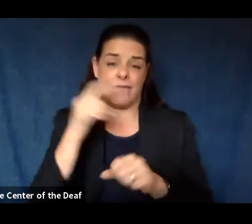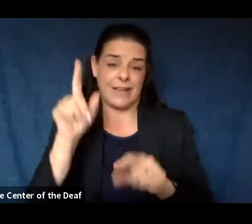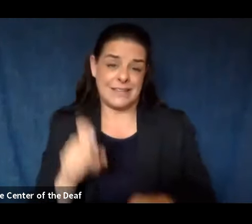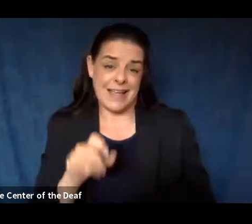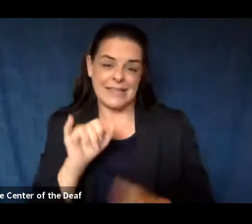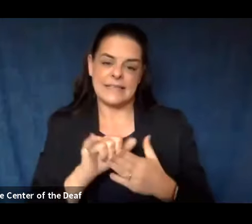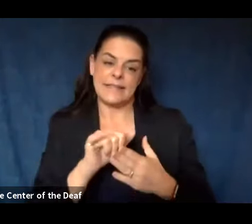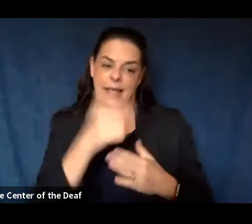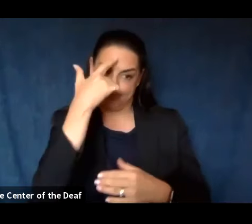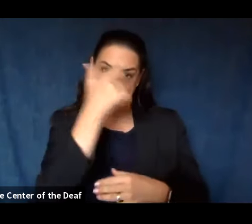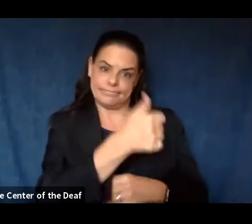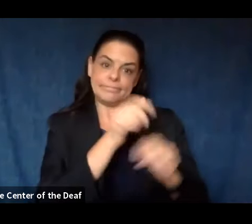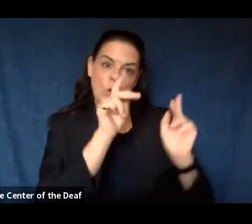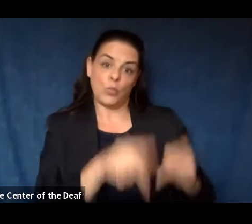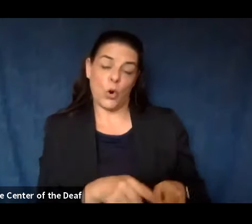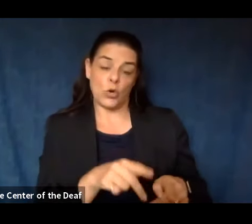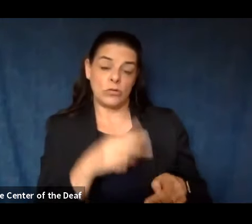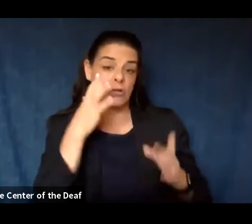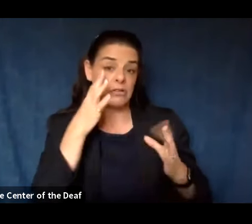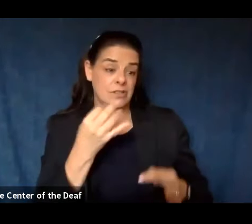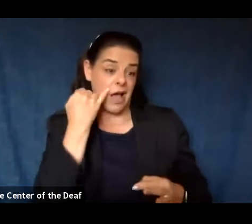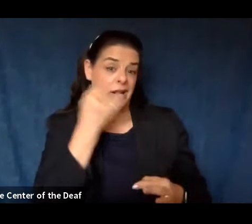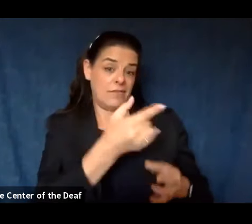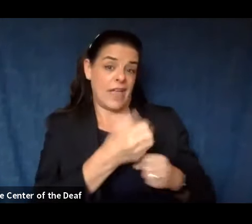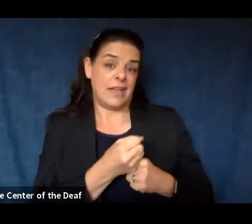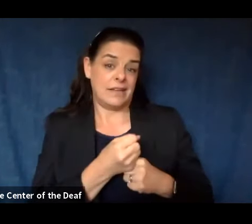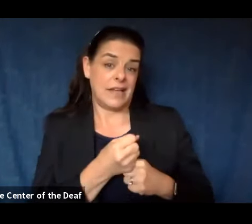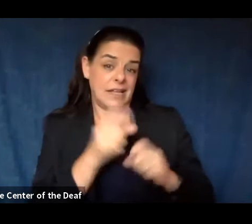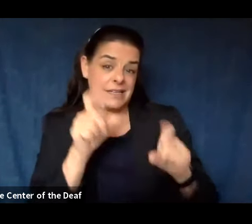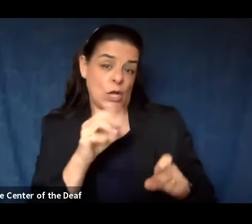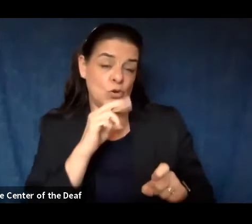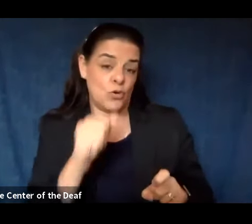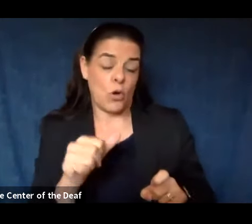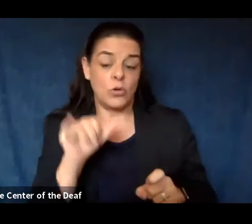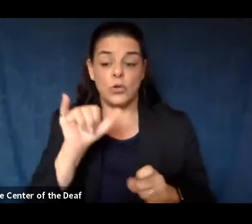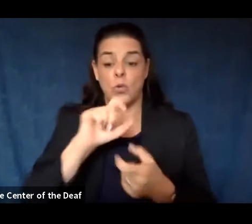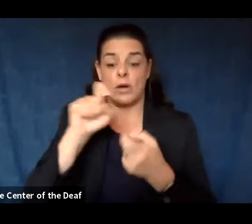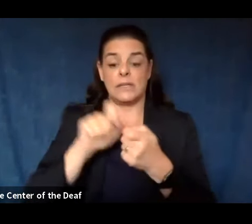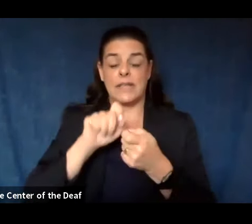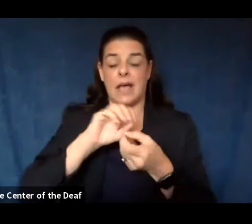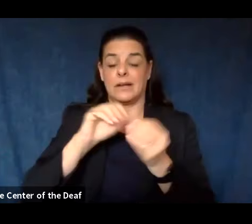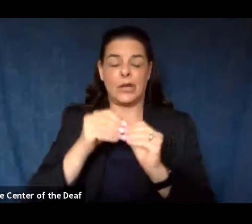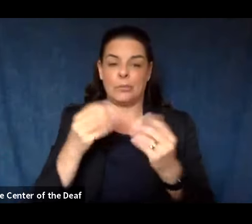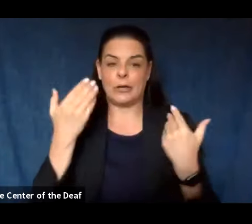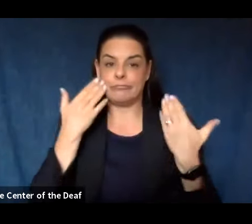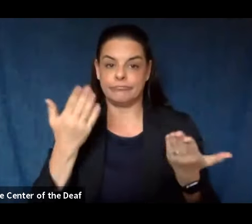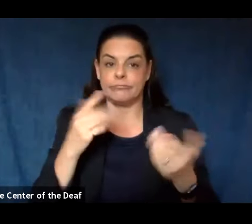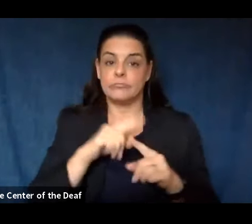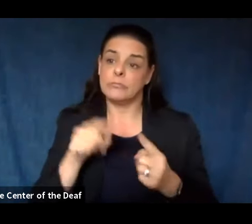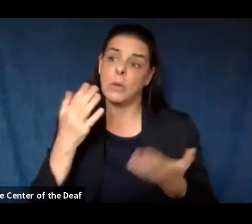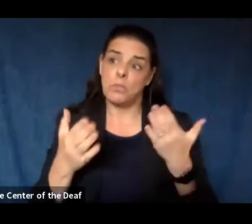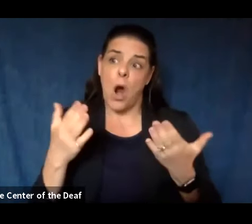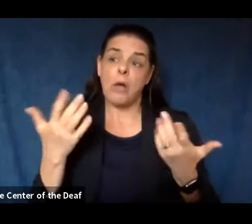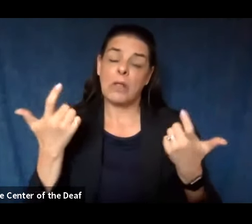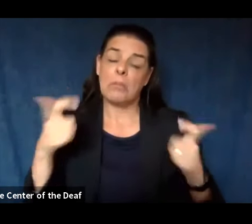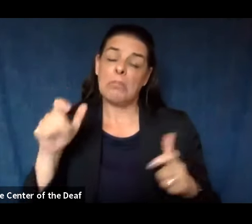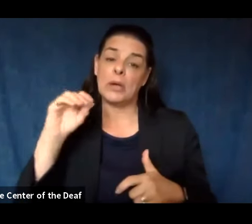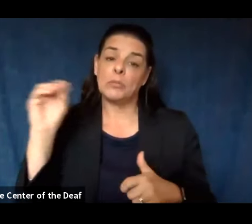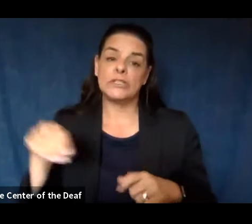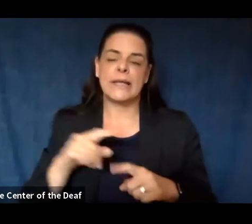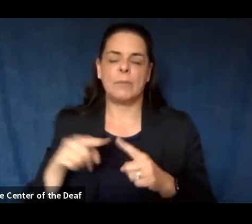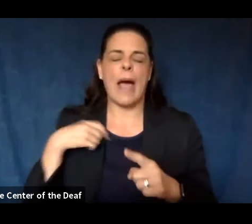to the individual to choose whether or not they do so. So I don't have that exact number, but probably a pretty large portion, but we'll have to go back and